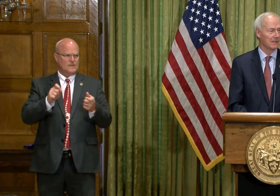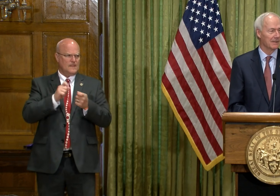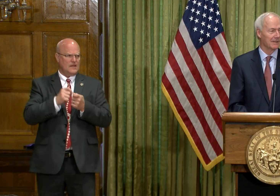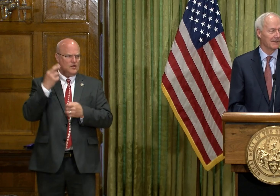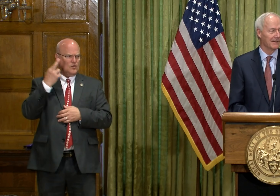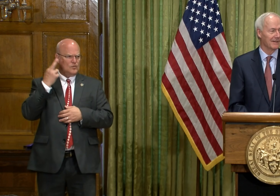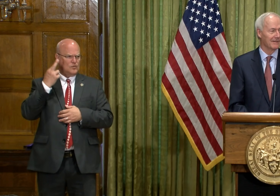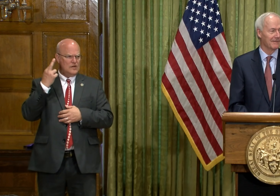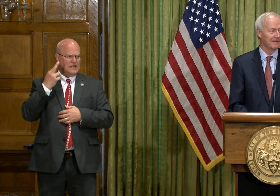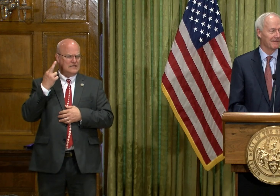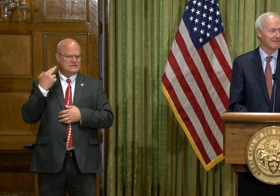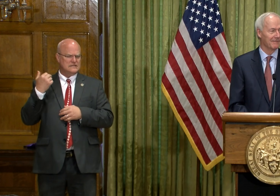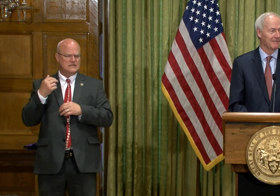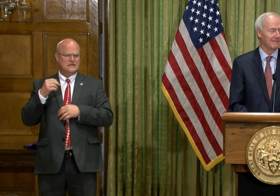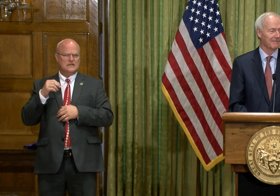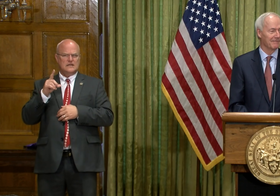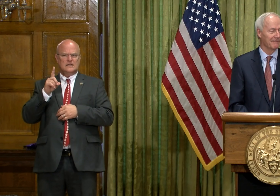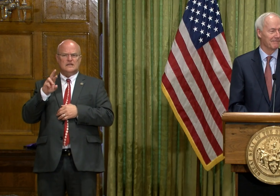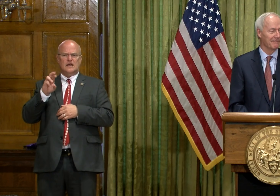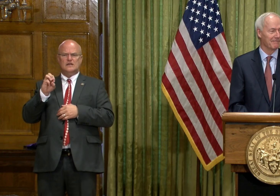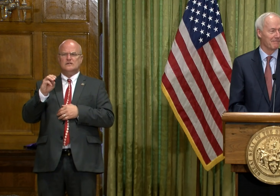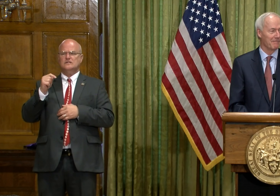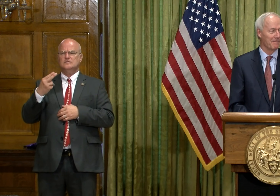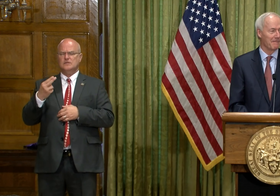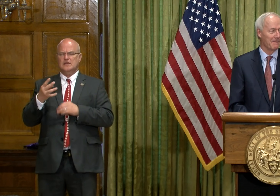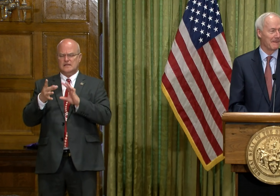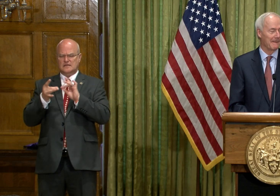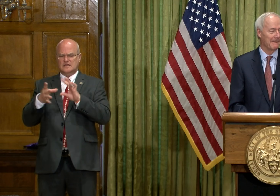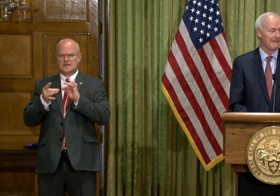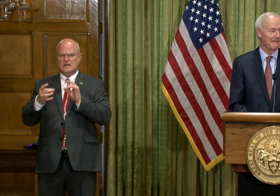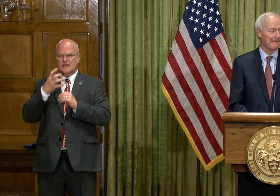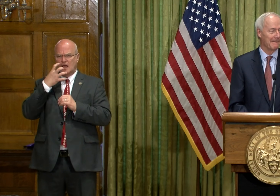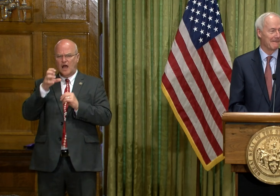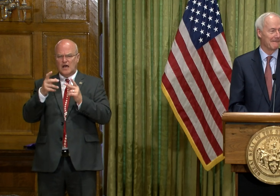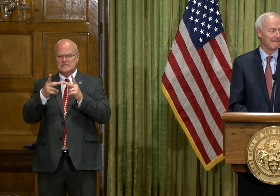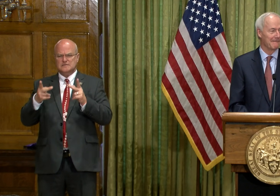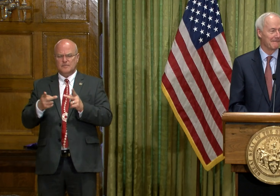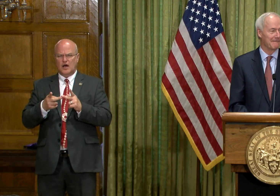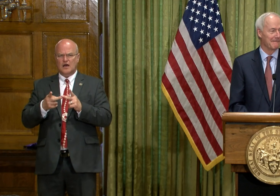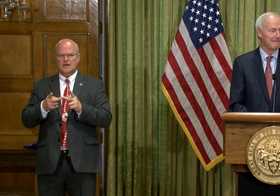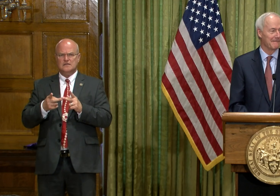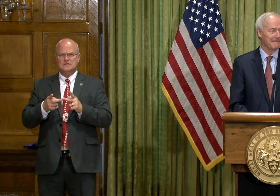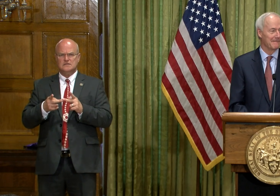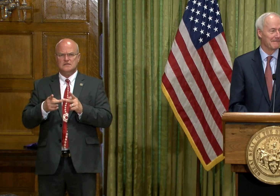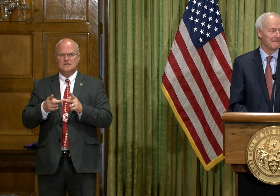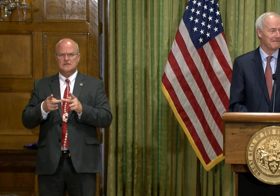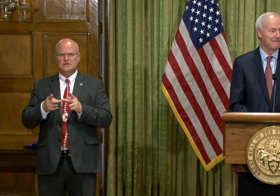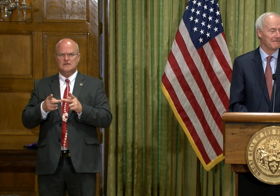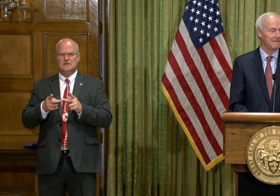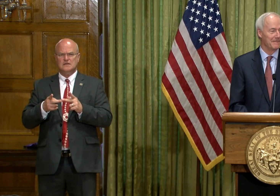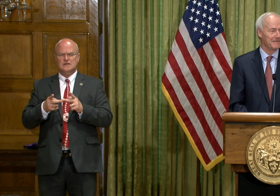reason his comment about most of the hot spots being